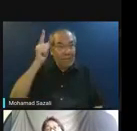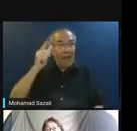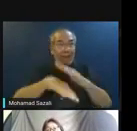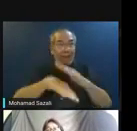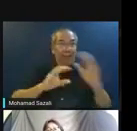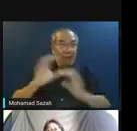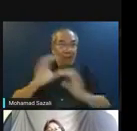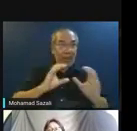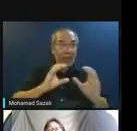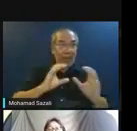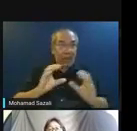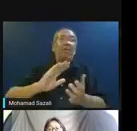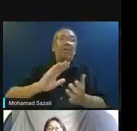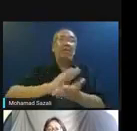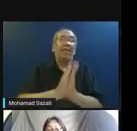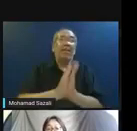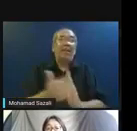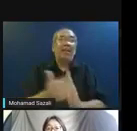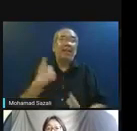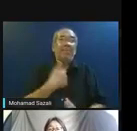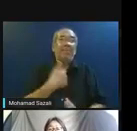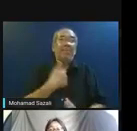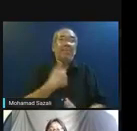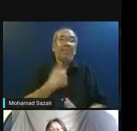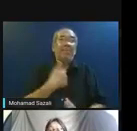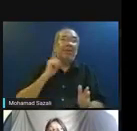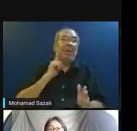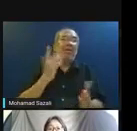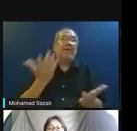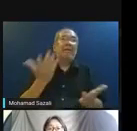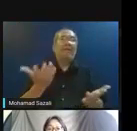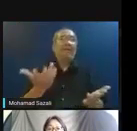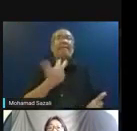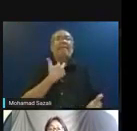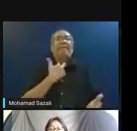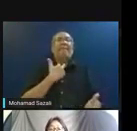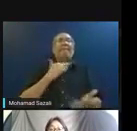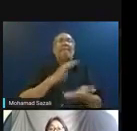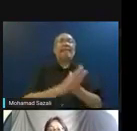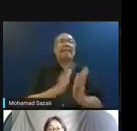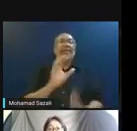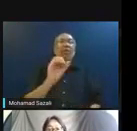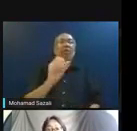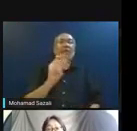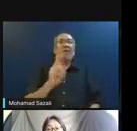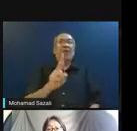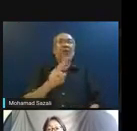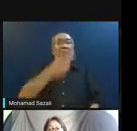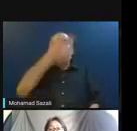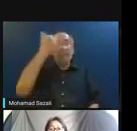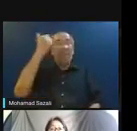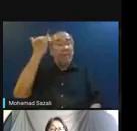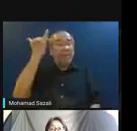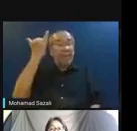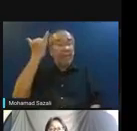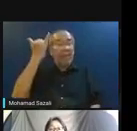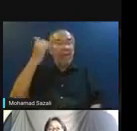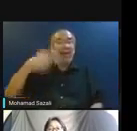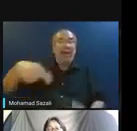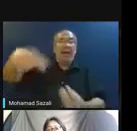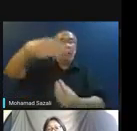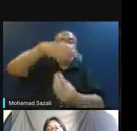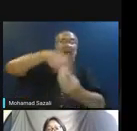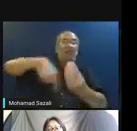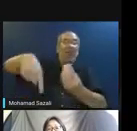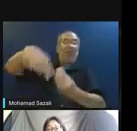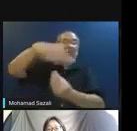Because if you do not understand the needs of a deaf person, it will make it very hard for you. And you will